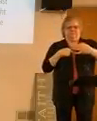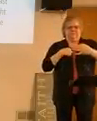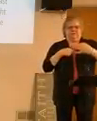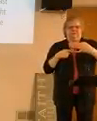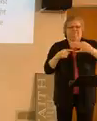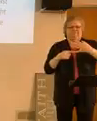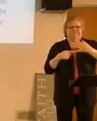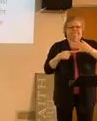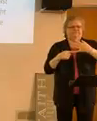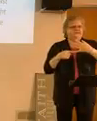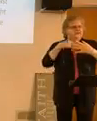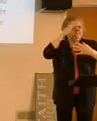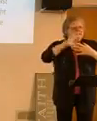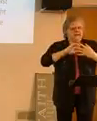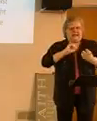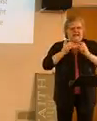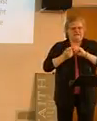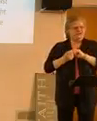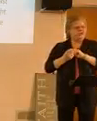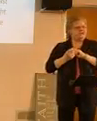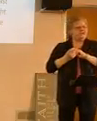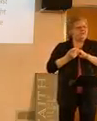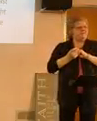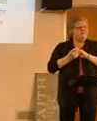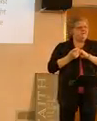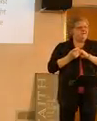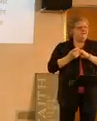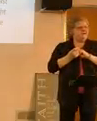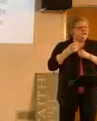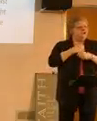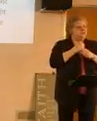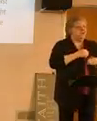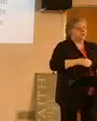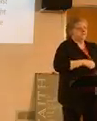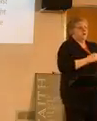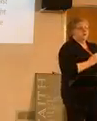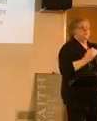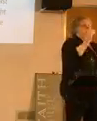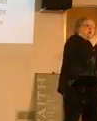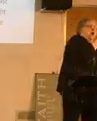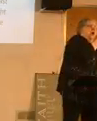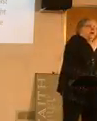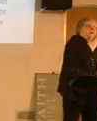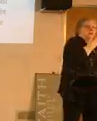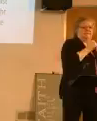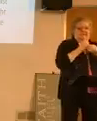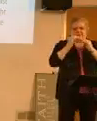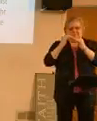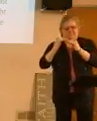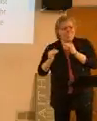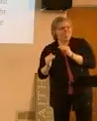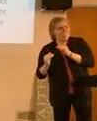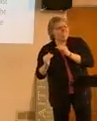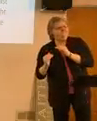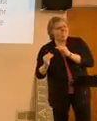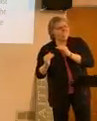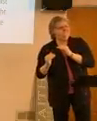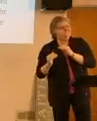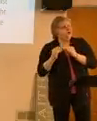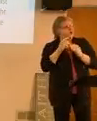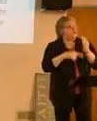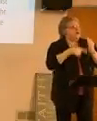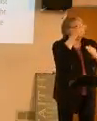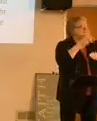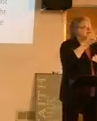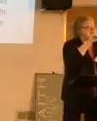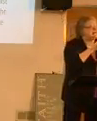but God had changed him to this, the least among all the saints. What is it that God needs to do in our life